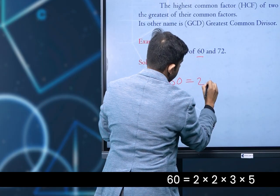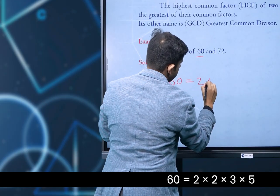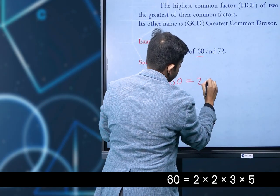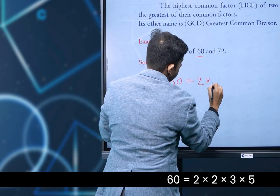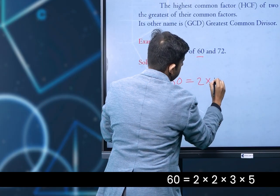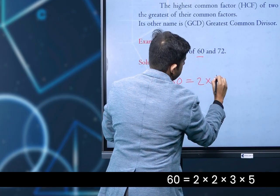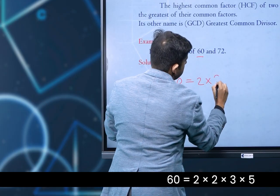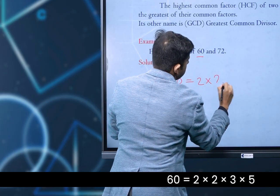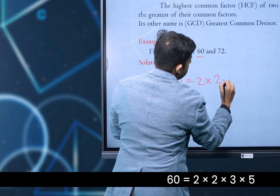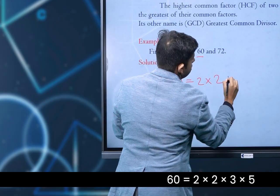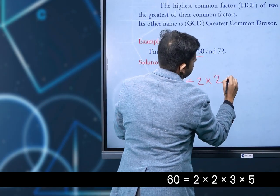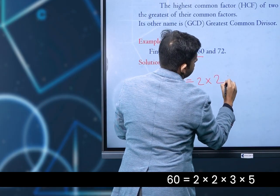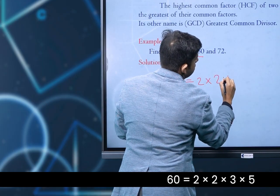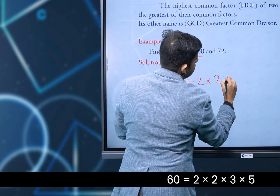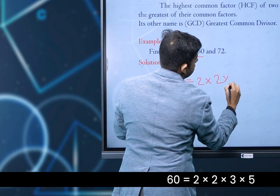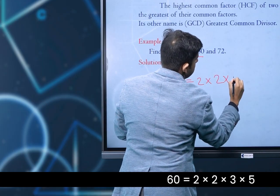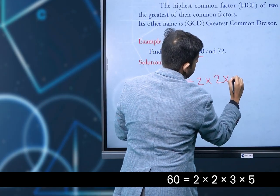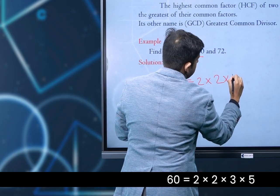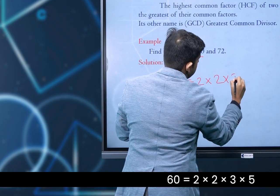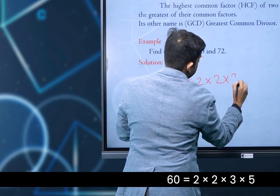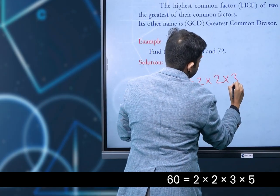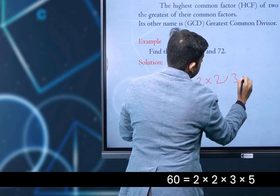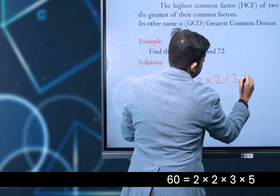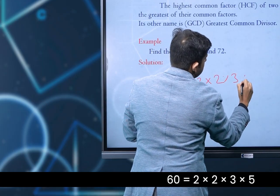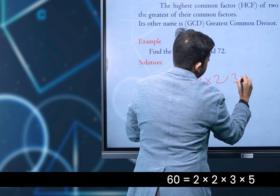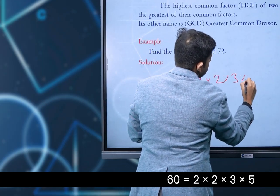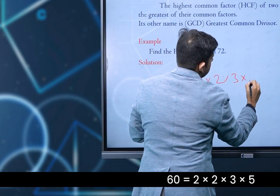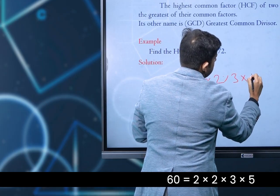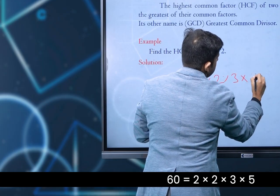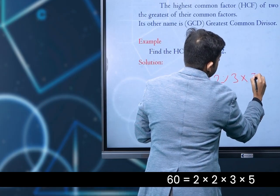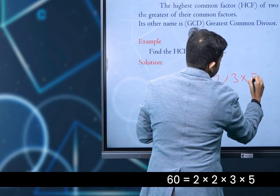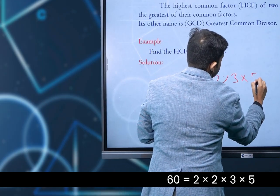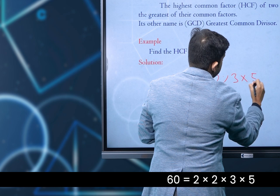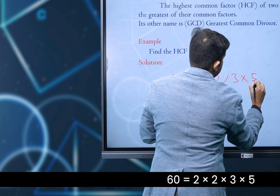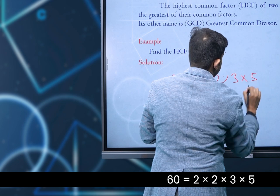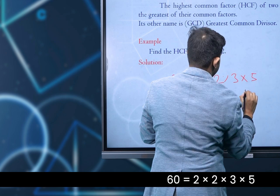Is equal to 2 into 2 into 3 into 5.